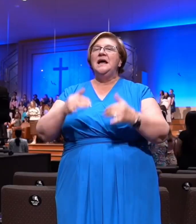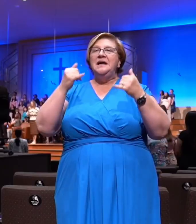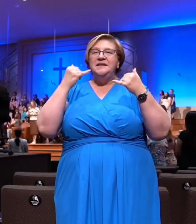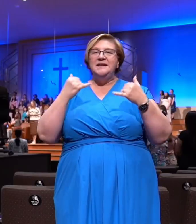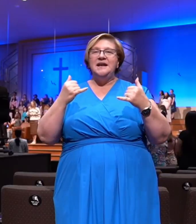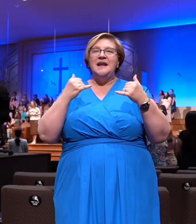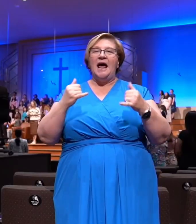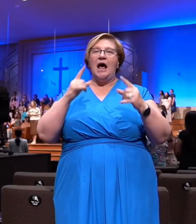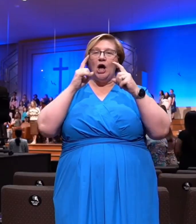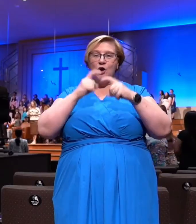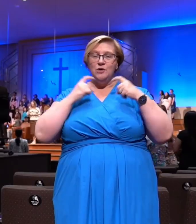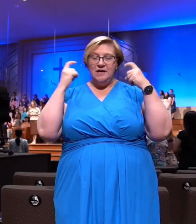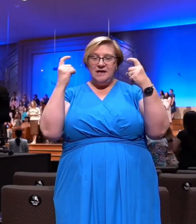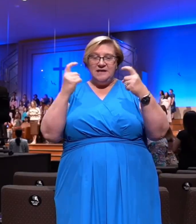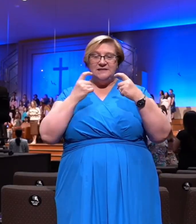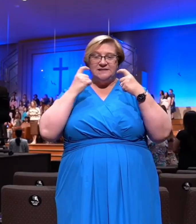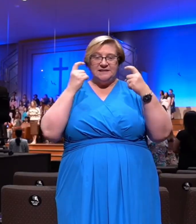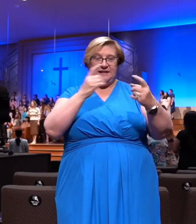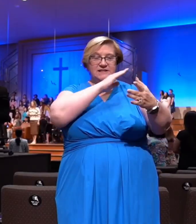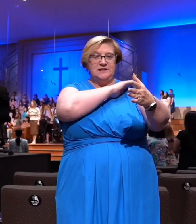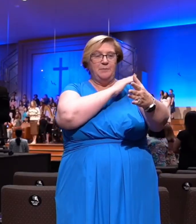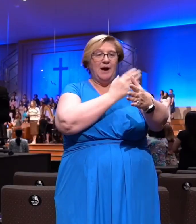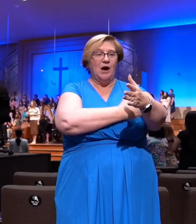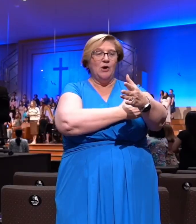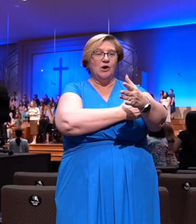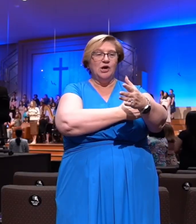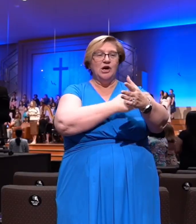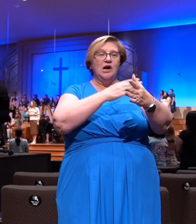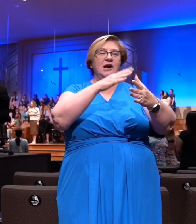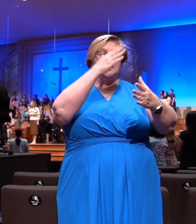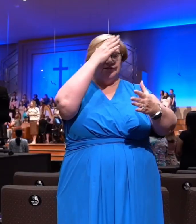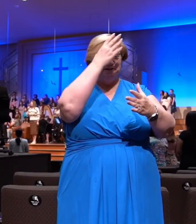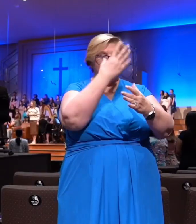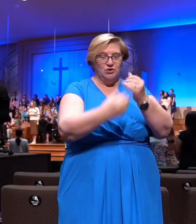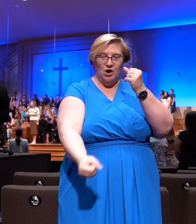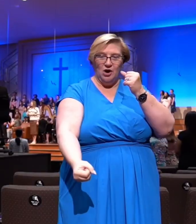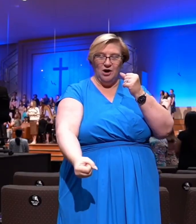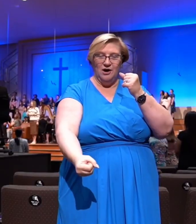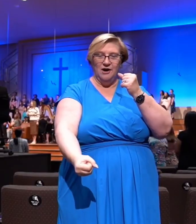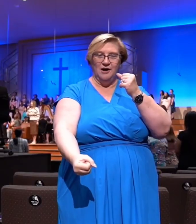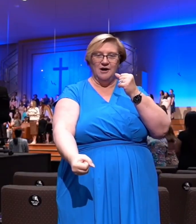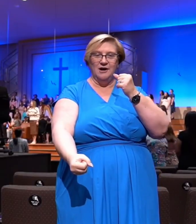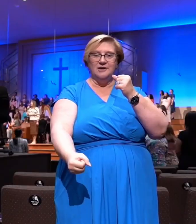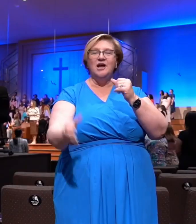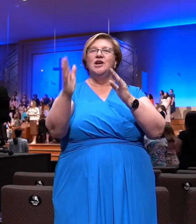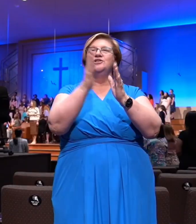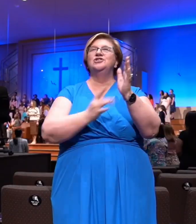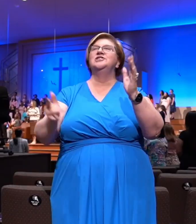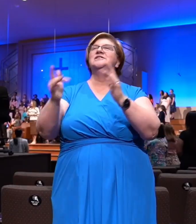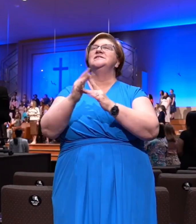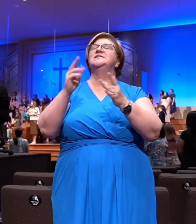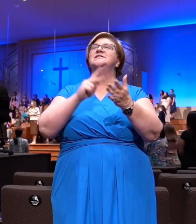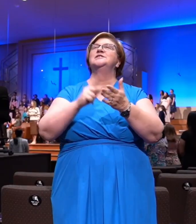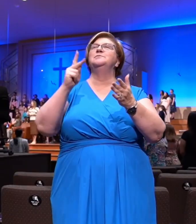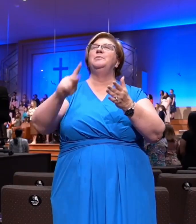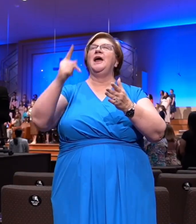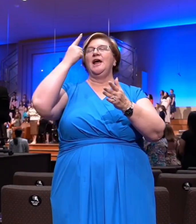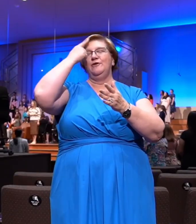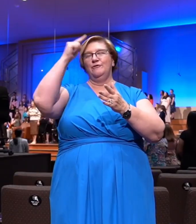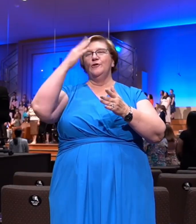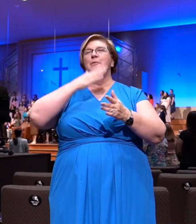Now the curse it has been broken. Jesus paid the price